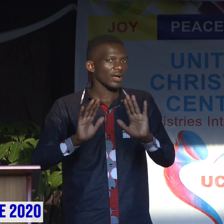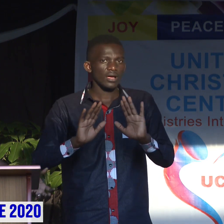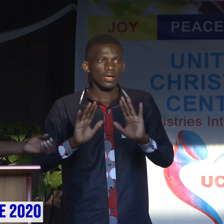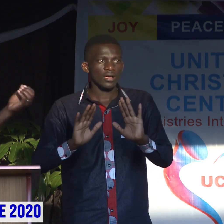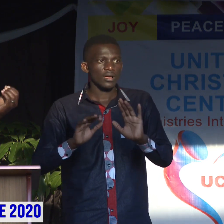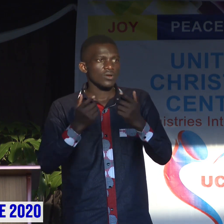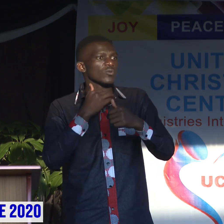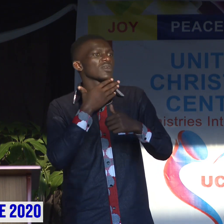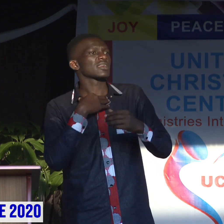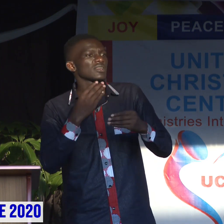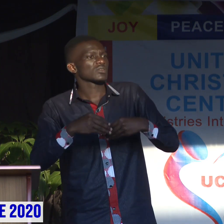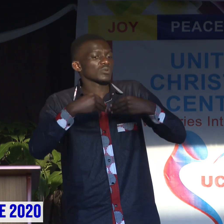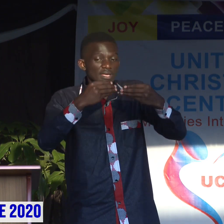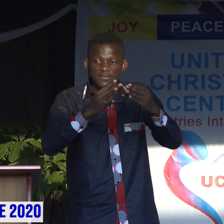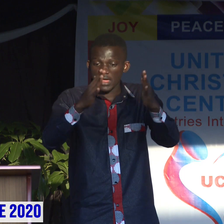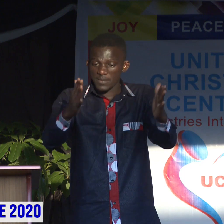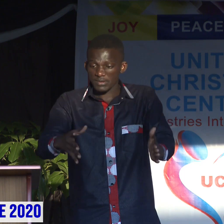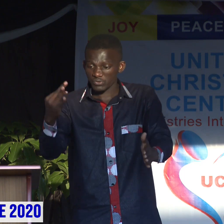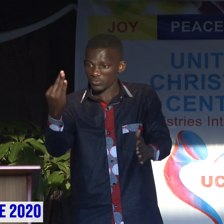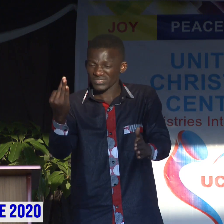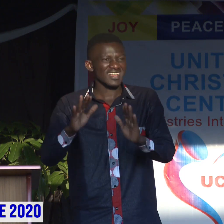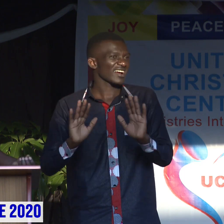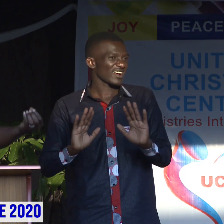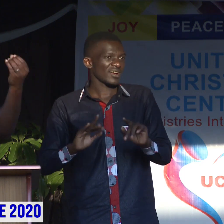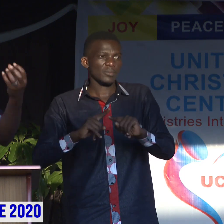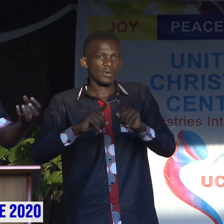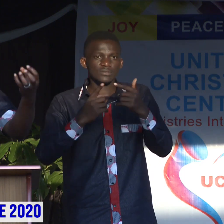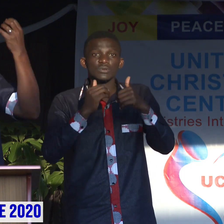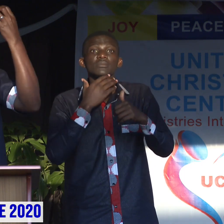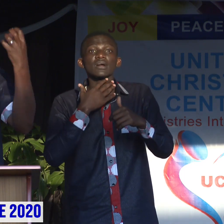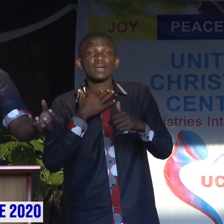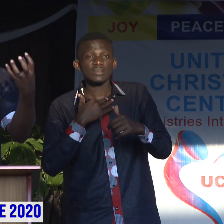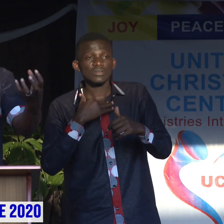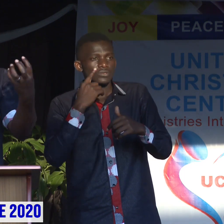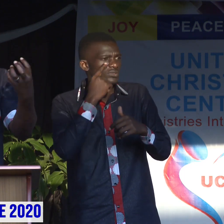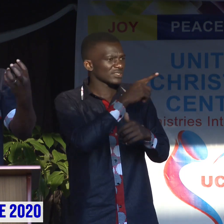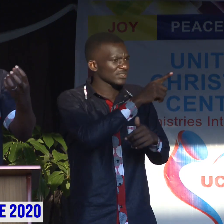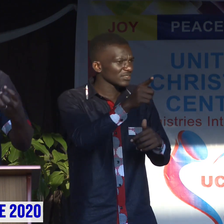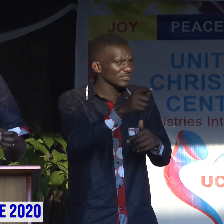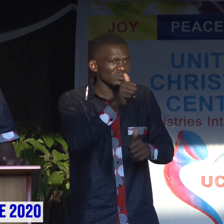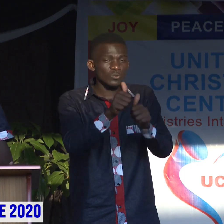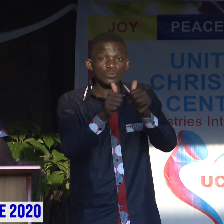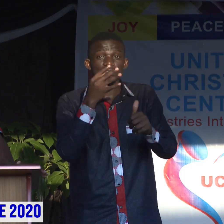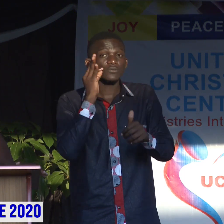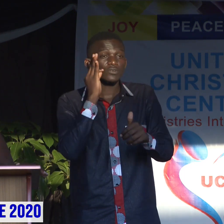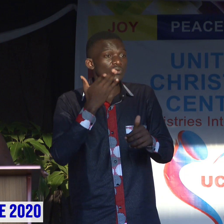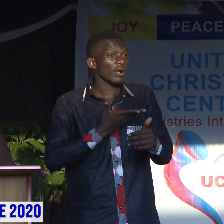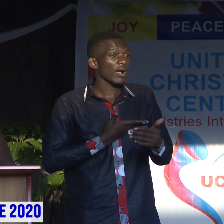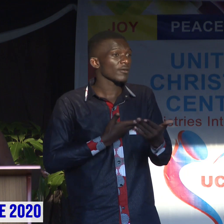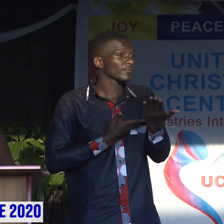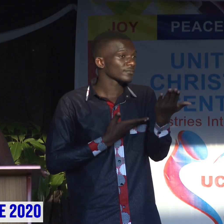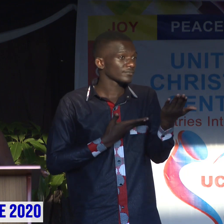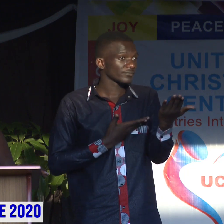bisera byafe. We don't need to give you a pulpit here. Tetwetaga kuwa kituti wa. But we need to see you, which fruit comes out of you. Na yetu